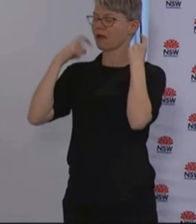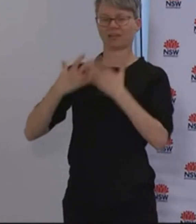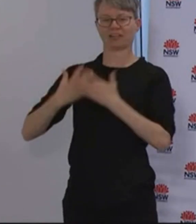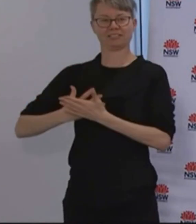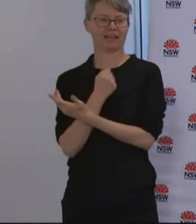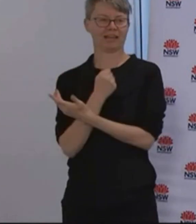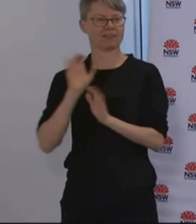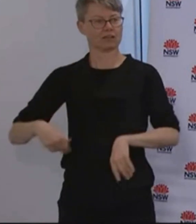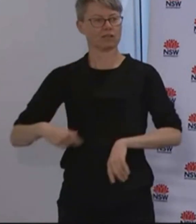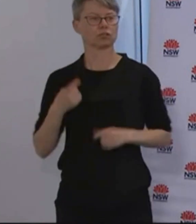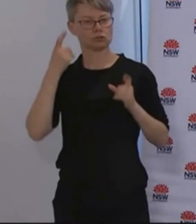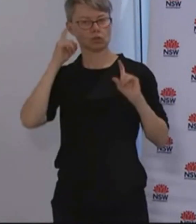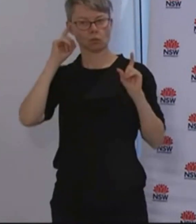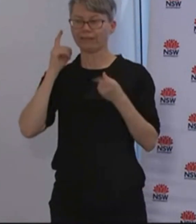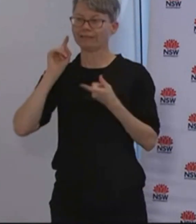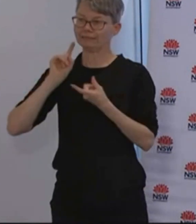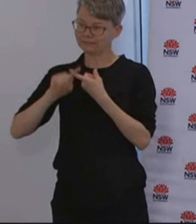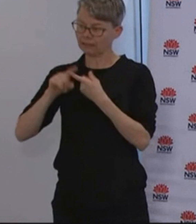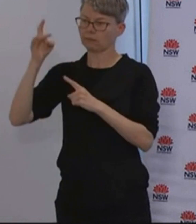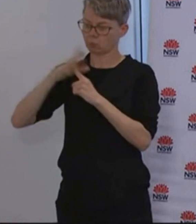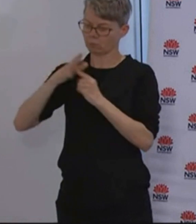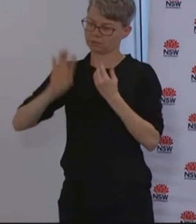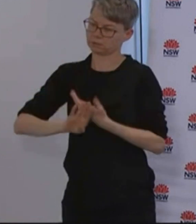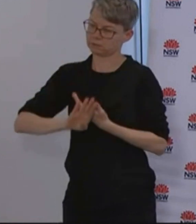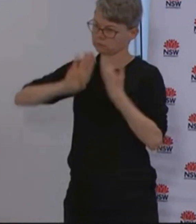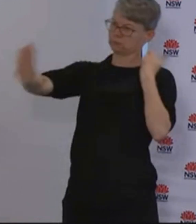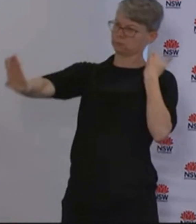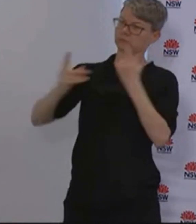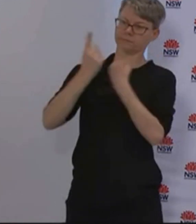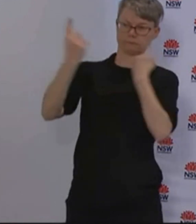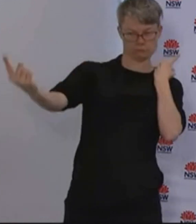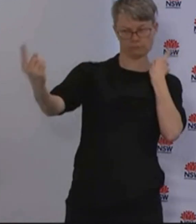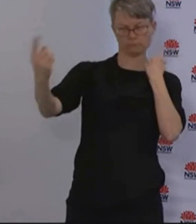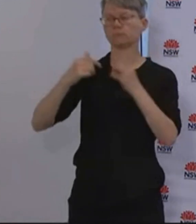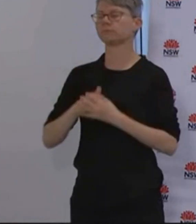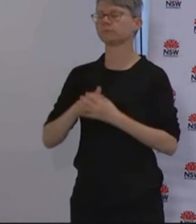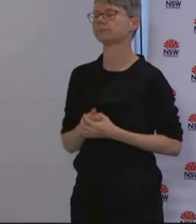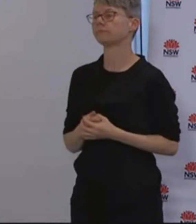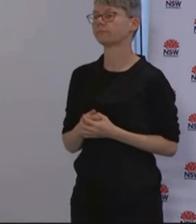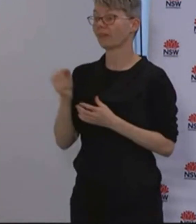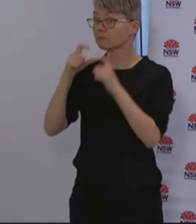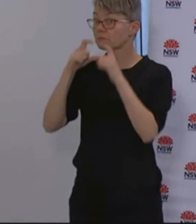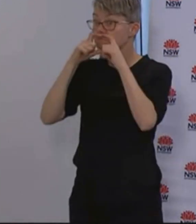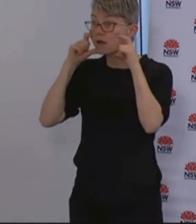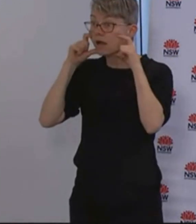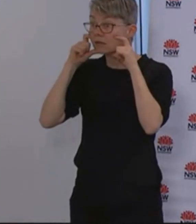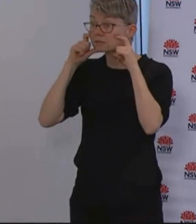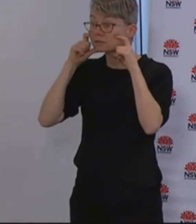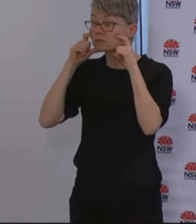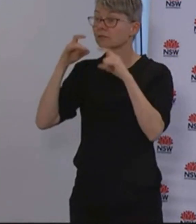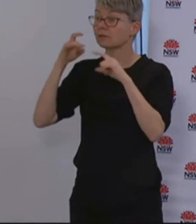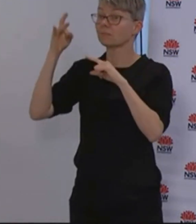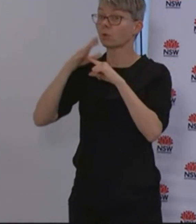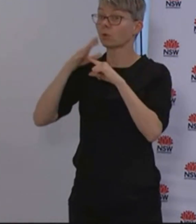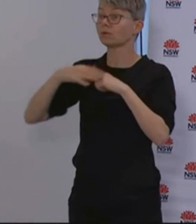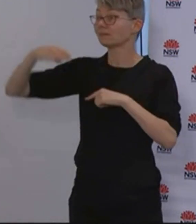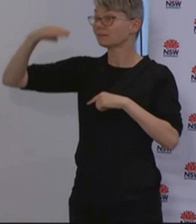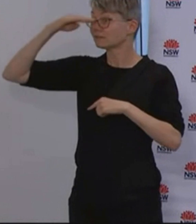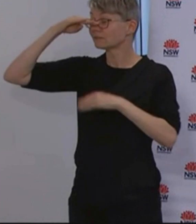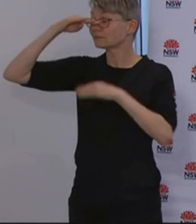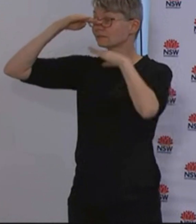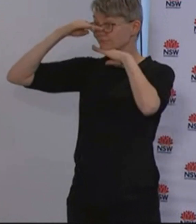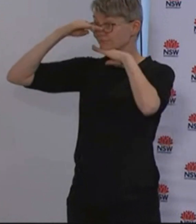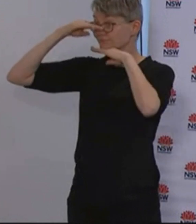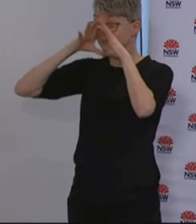in relation to the need not to socially distance. When you're wearing a mask, it's important that it covers your nose